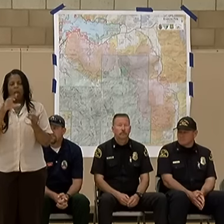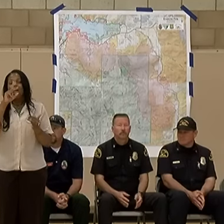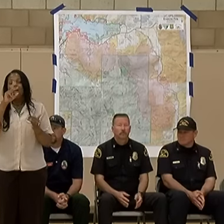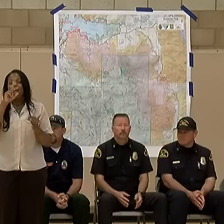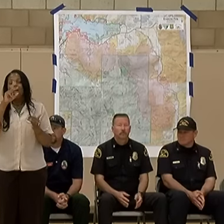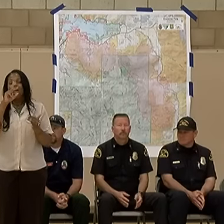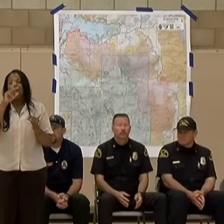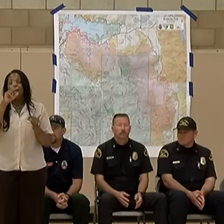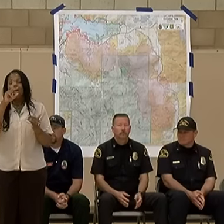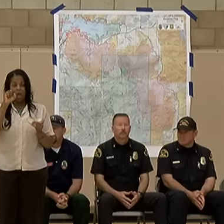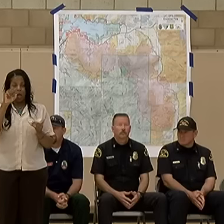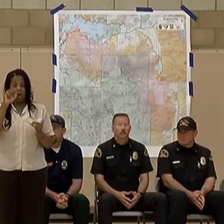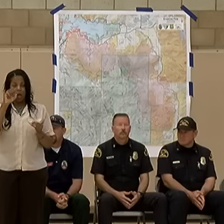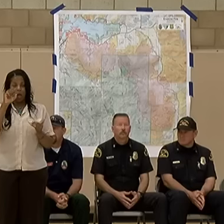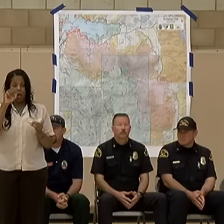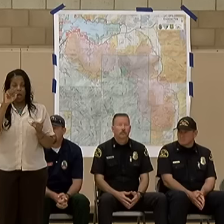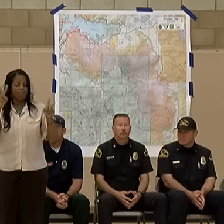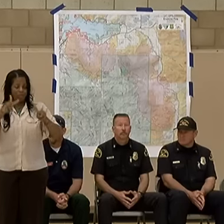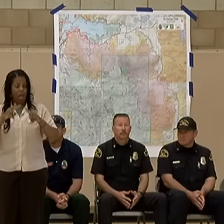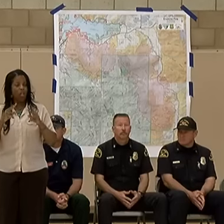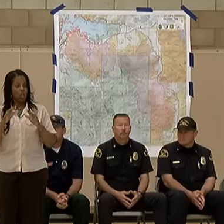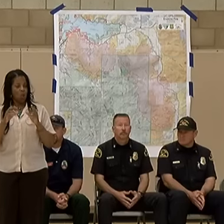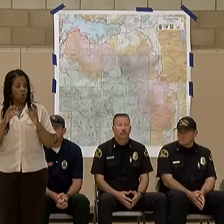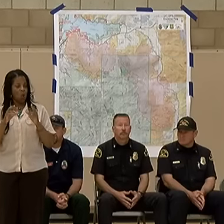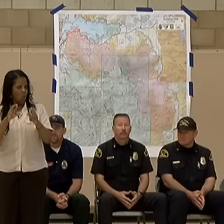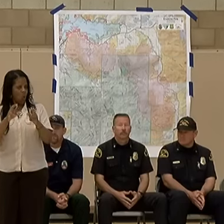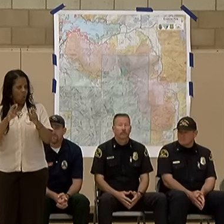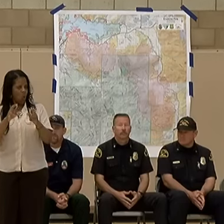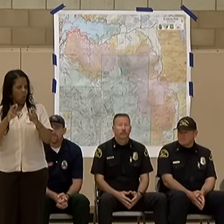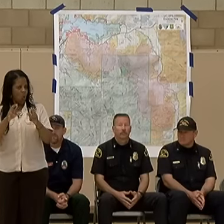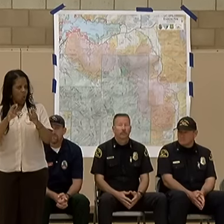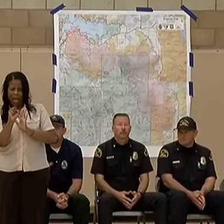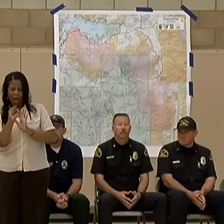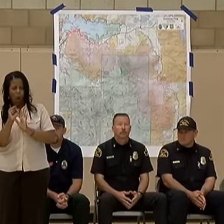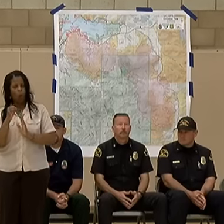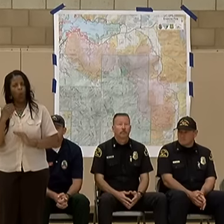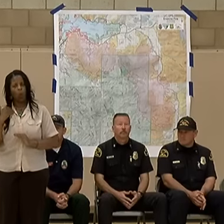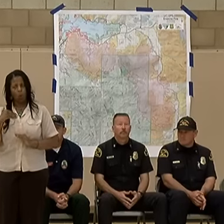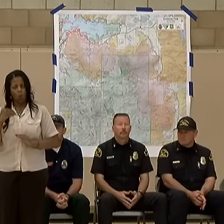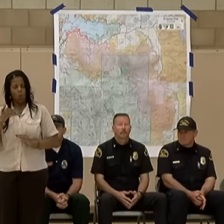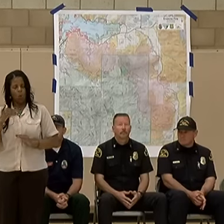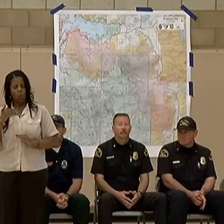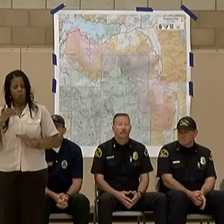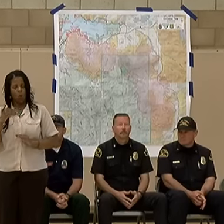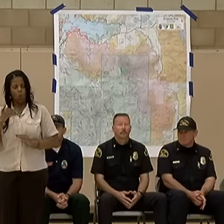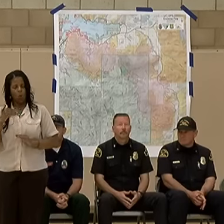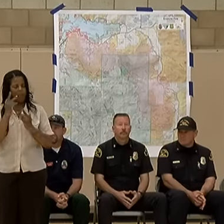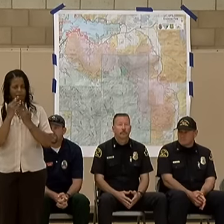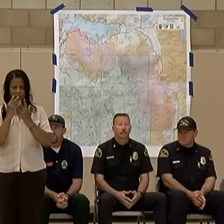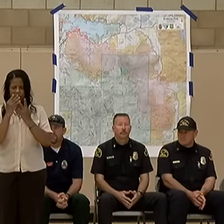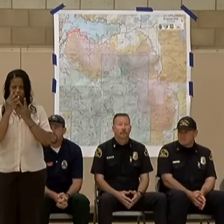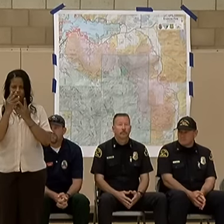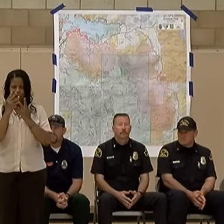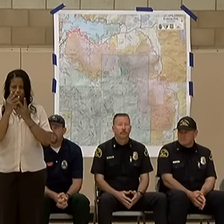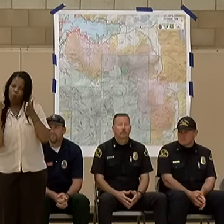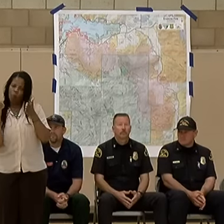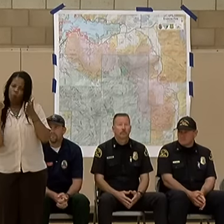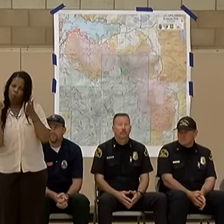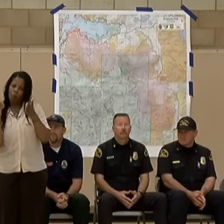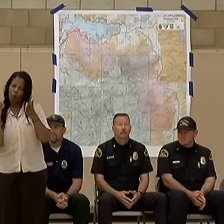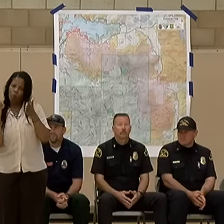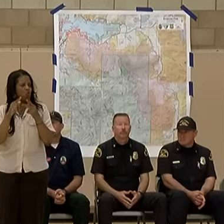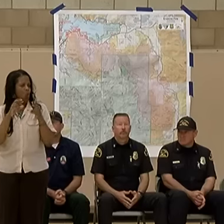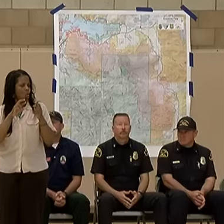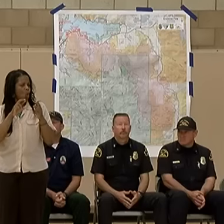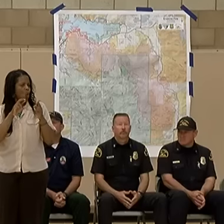Road and we start heading south. If you go south along the Kelso Valley Road, you'll see the fire bumped into the road in a couple places. And